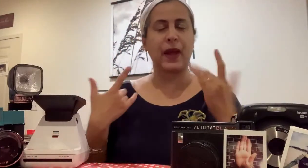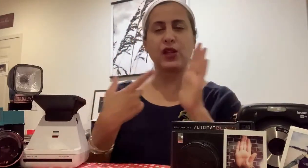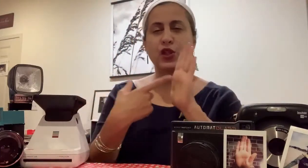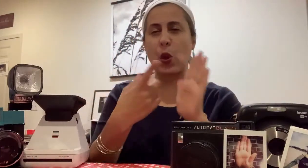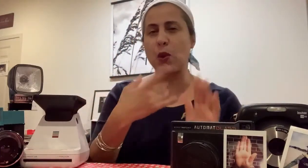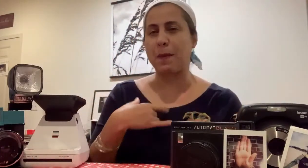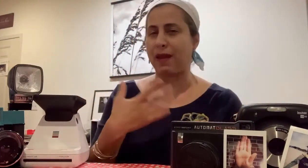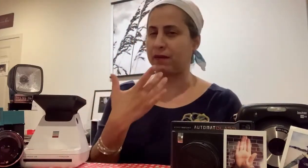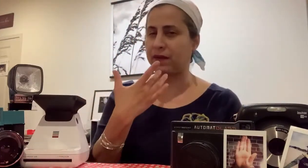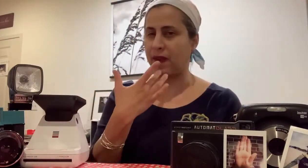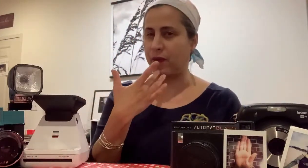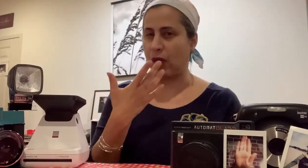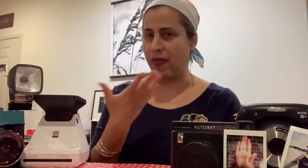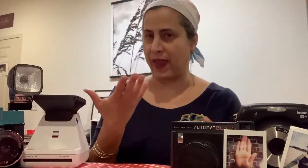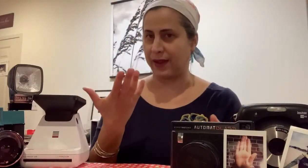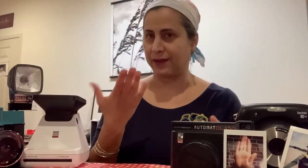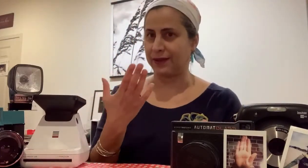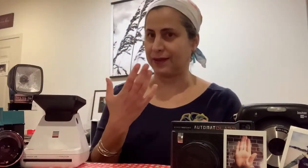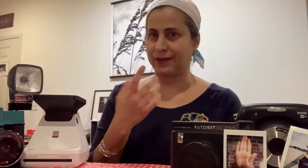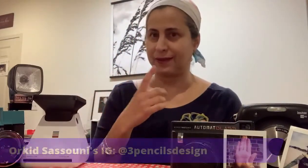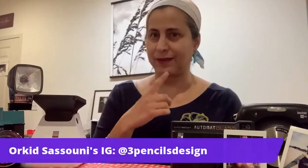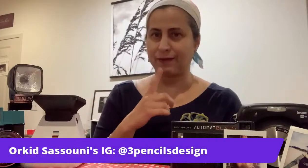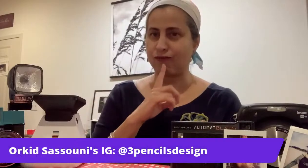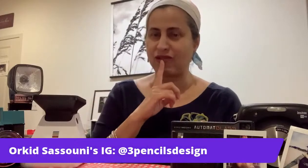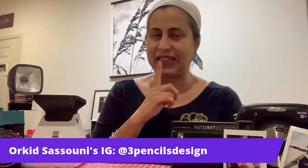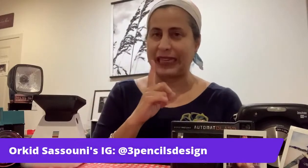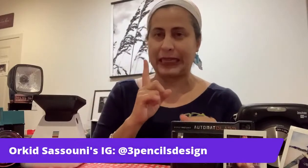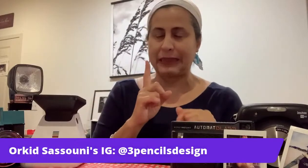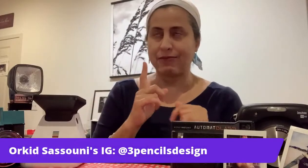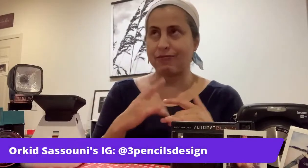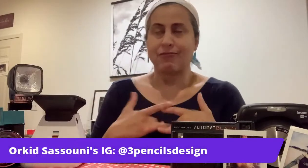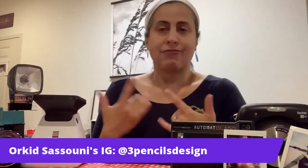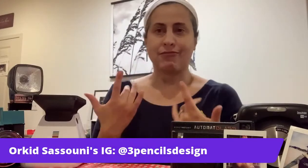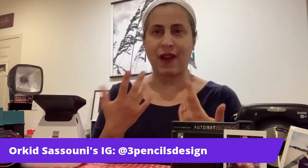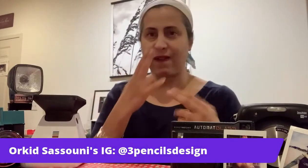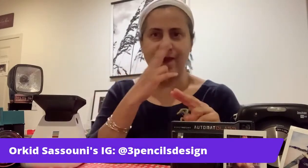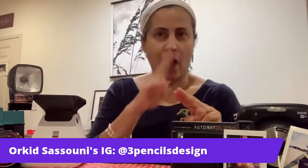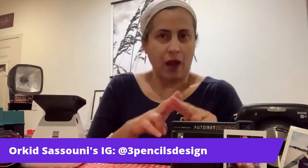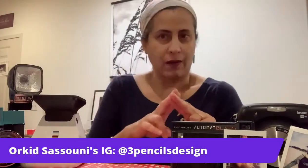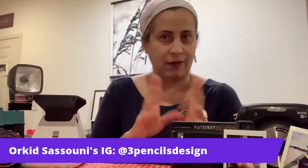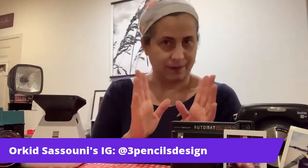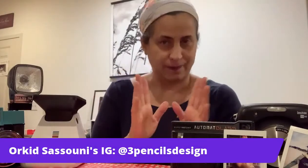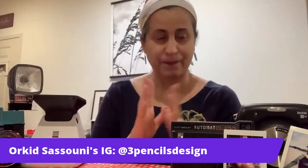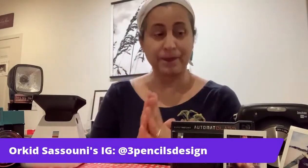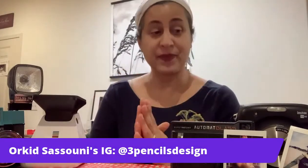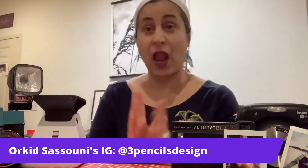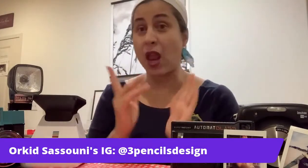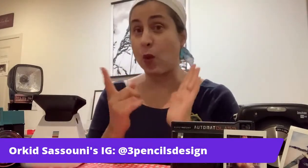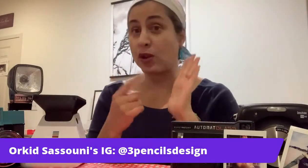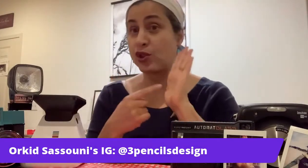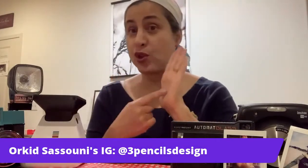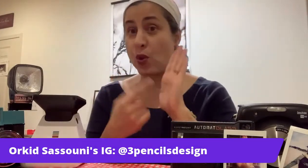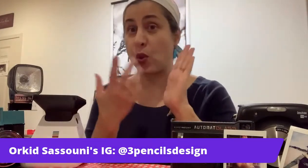And so today I'm going to show you some of my favorite pieces of equipment. I have so much fun using